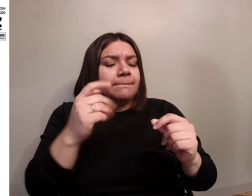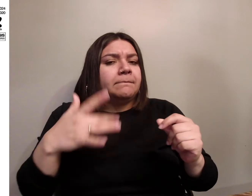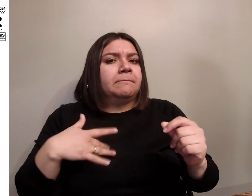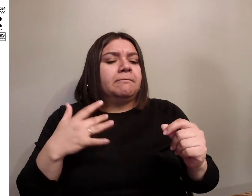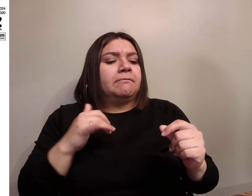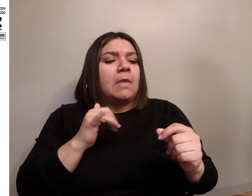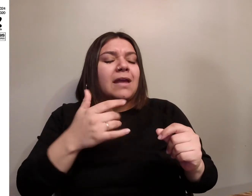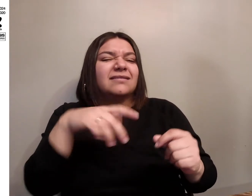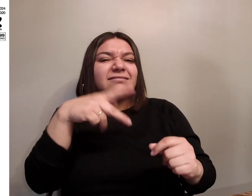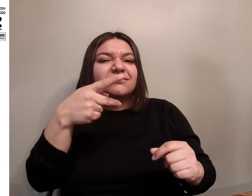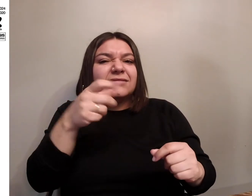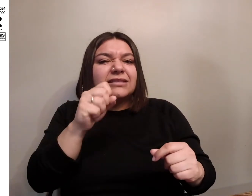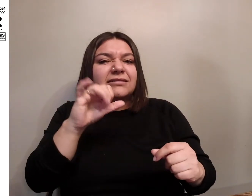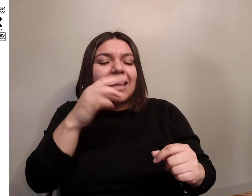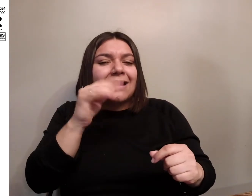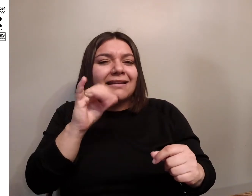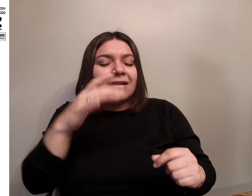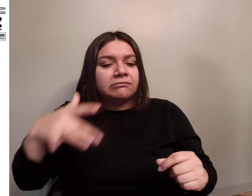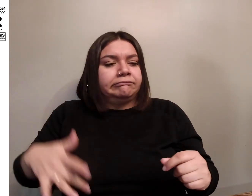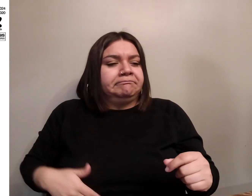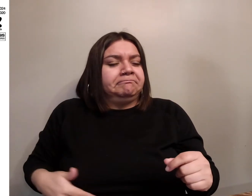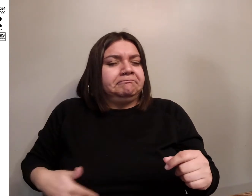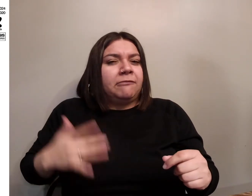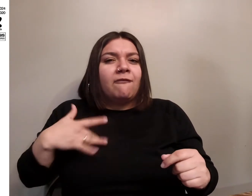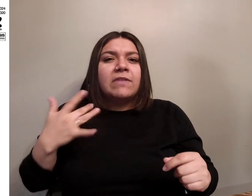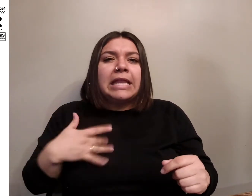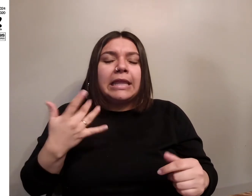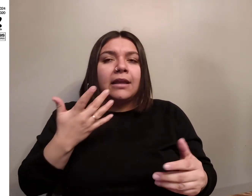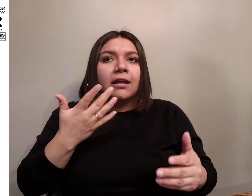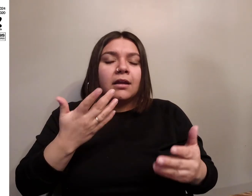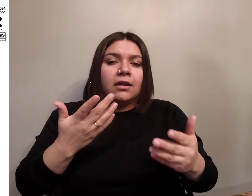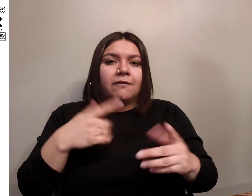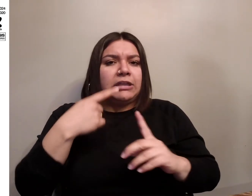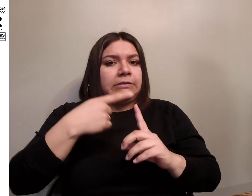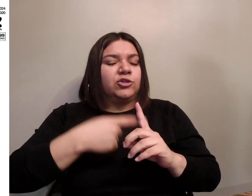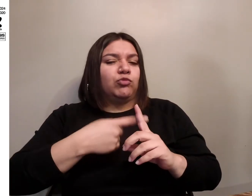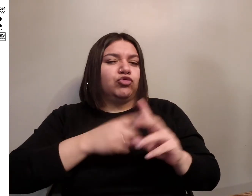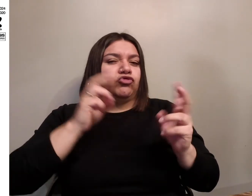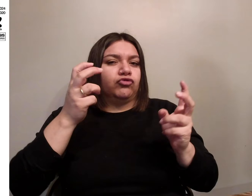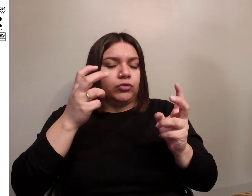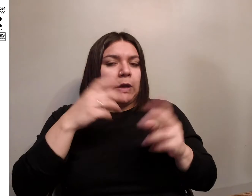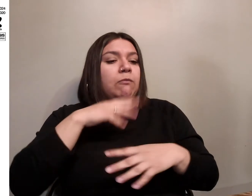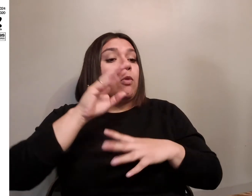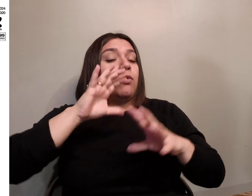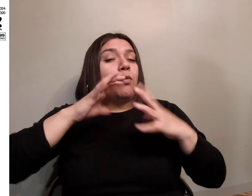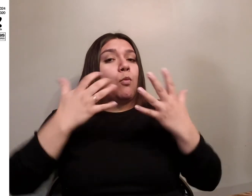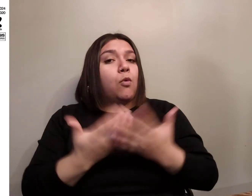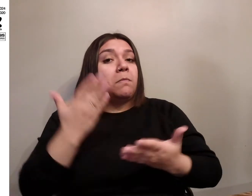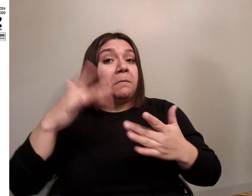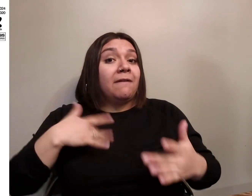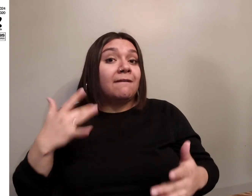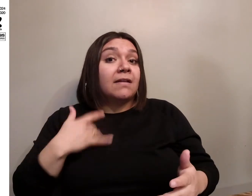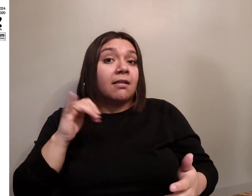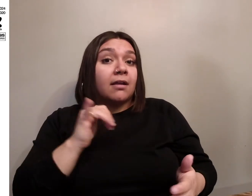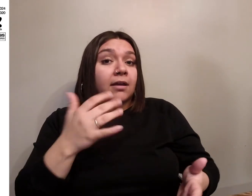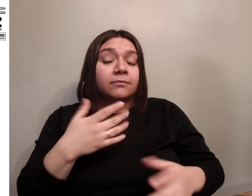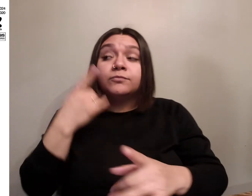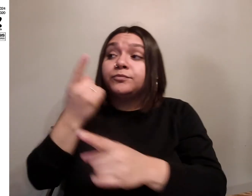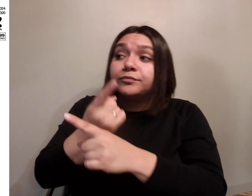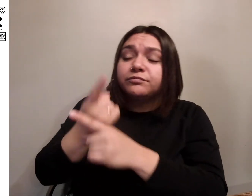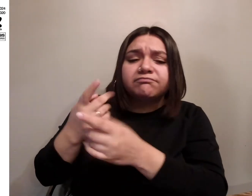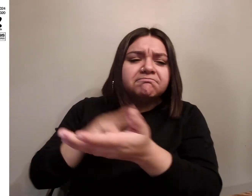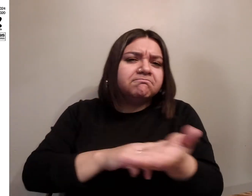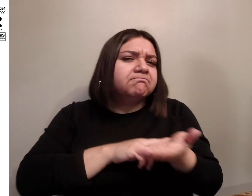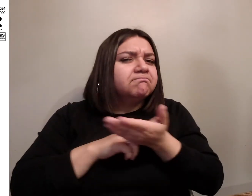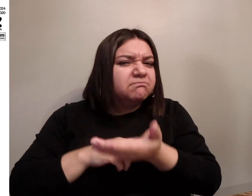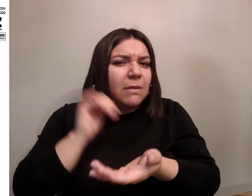in matters of moments, a psychic feeling of what a temperature of what the